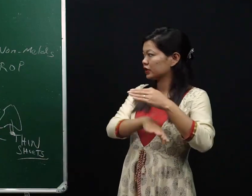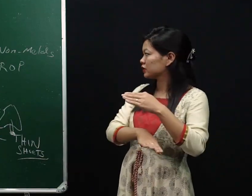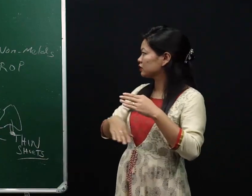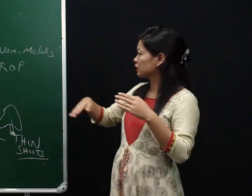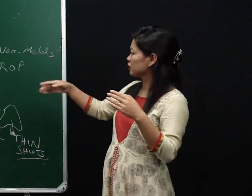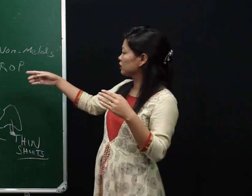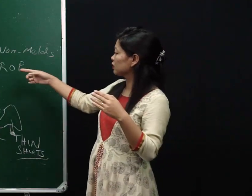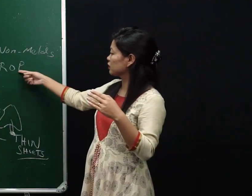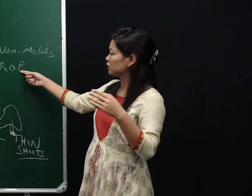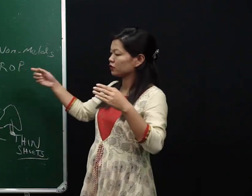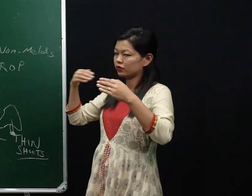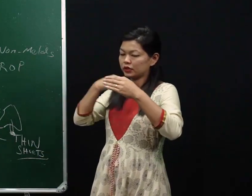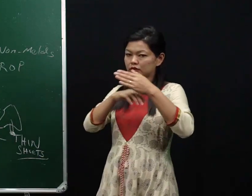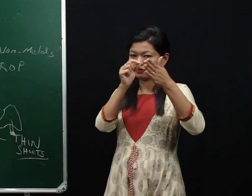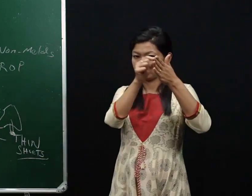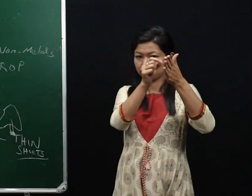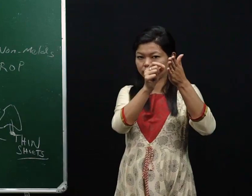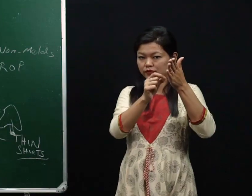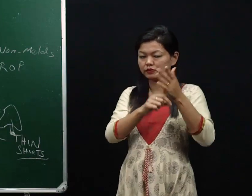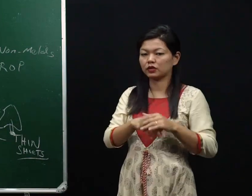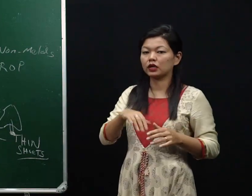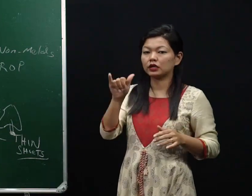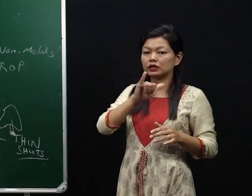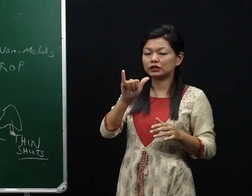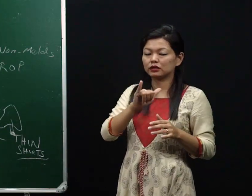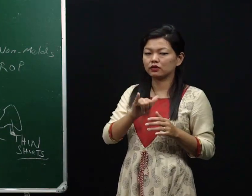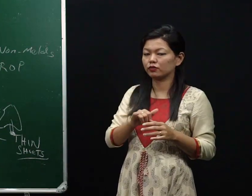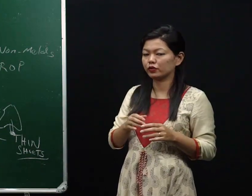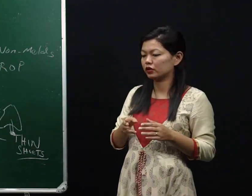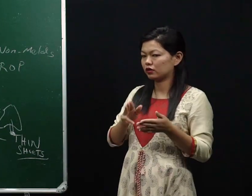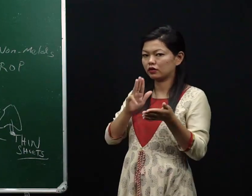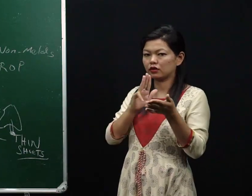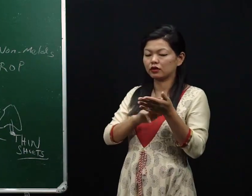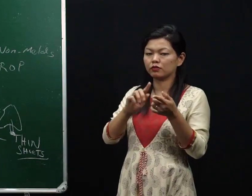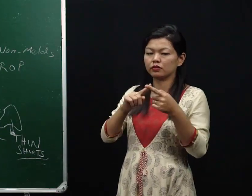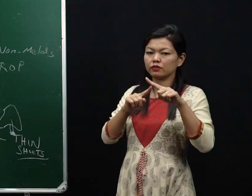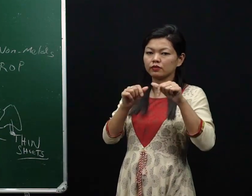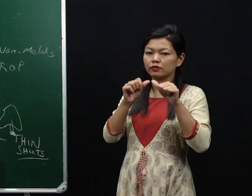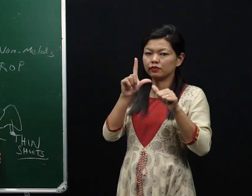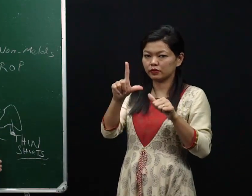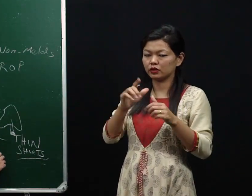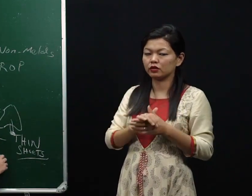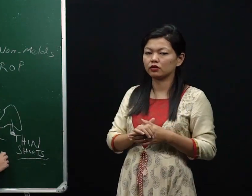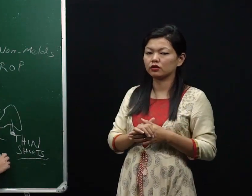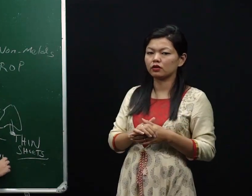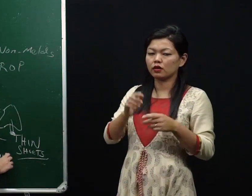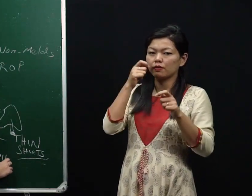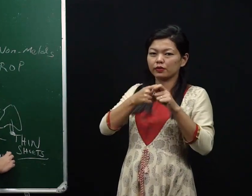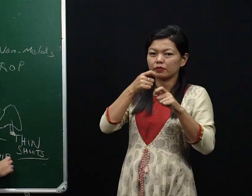it can be beaten into a or it can be drawn into a wire, okay?